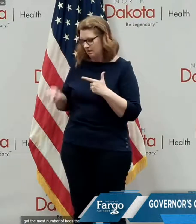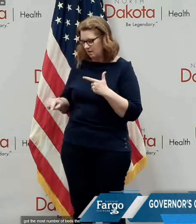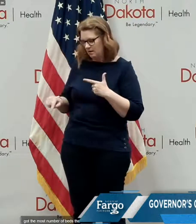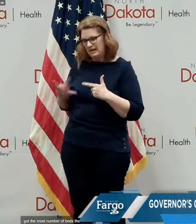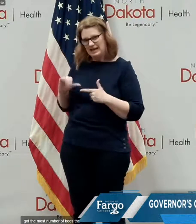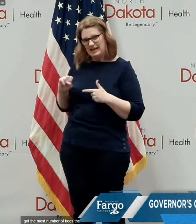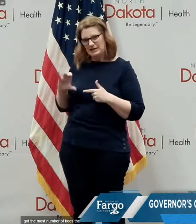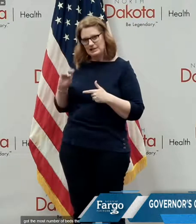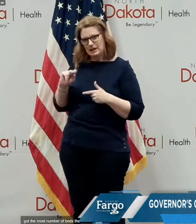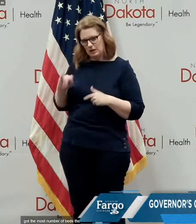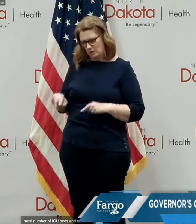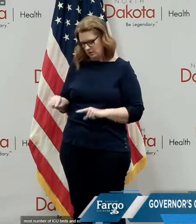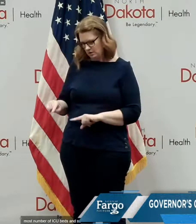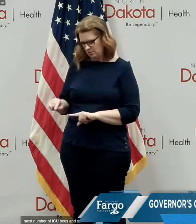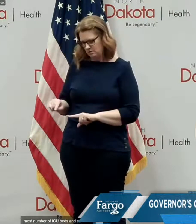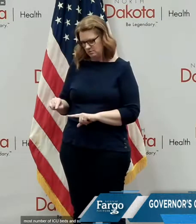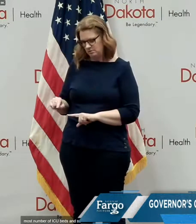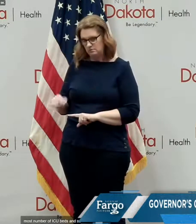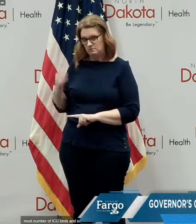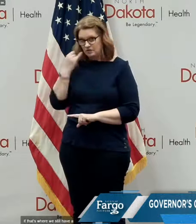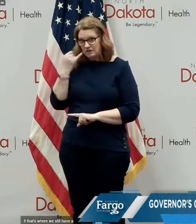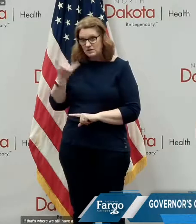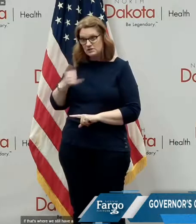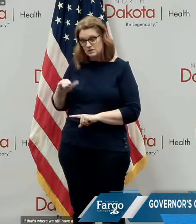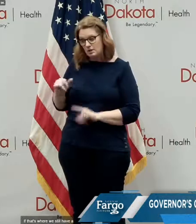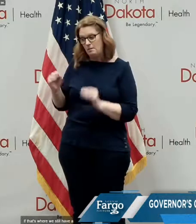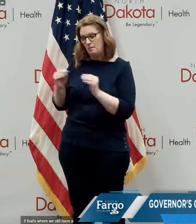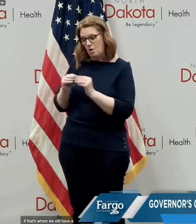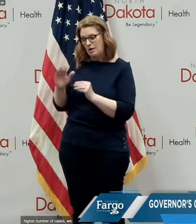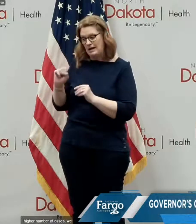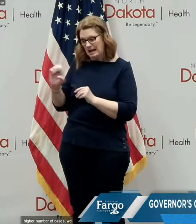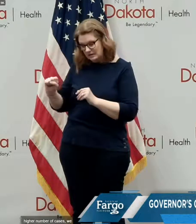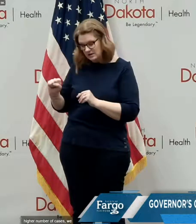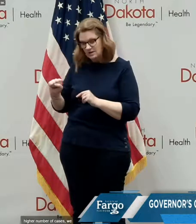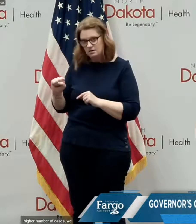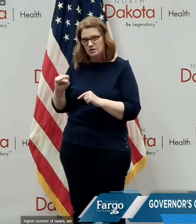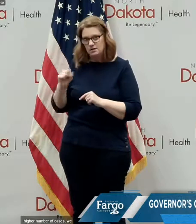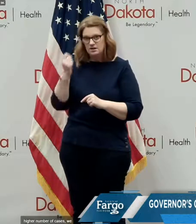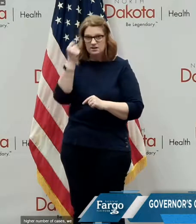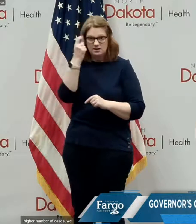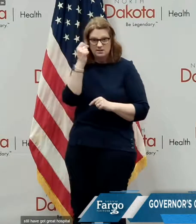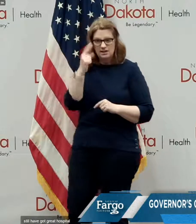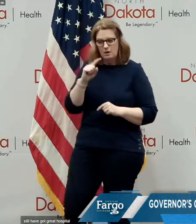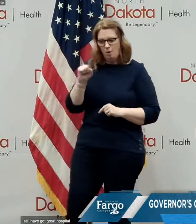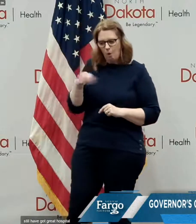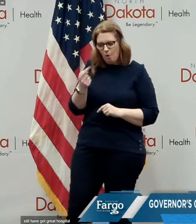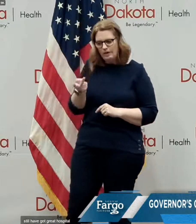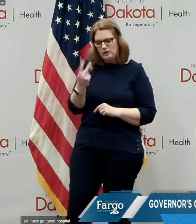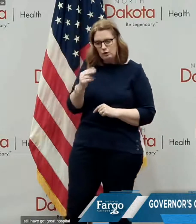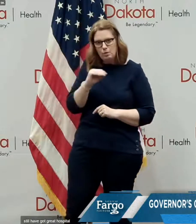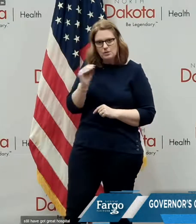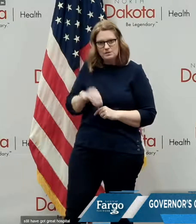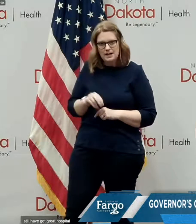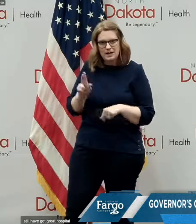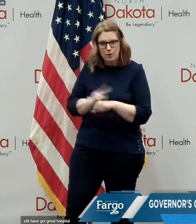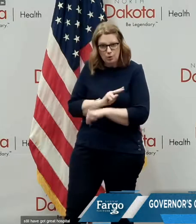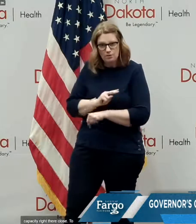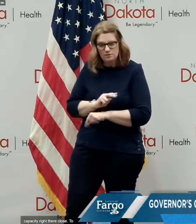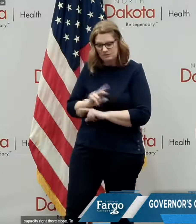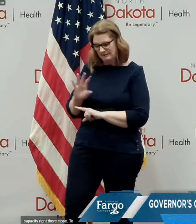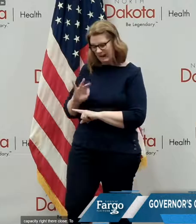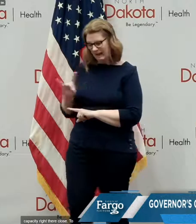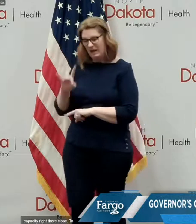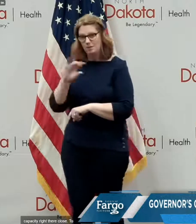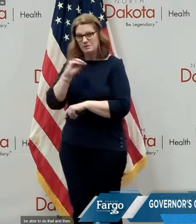so if that's where we still have a higher number of cases, we still have got great hospital capacity right there close at hand to be able to do that. And